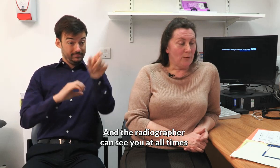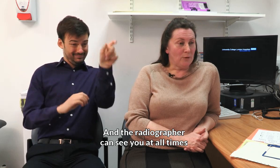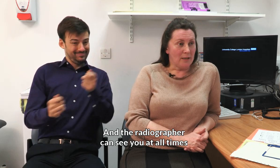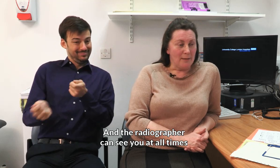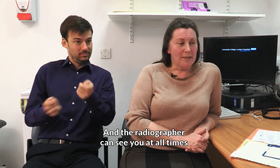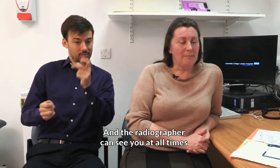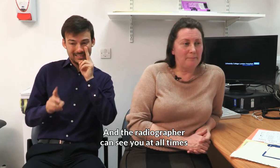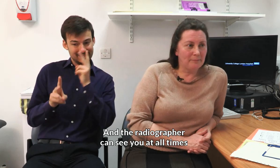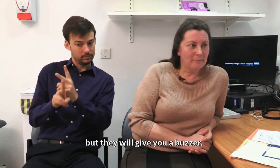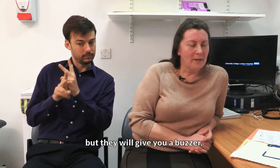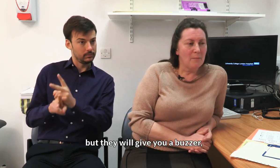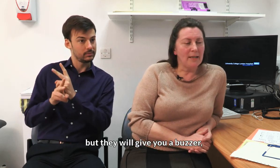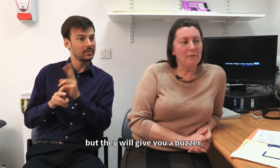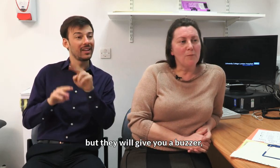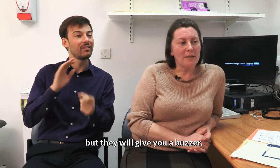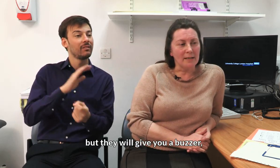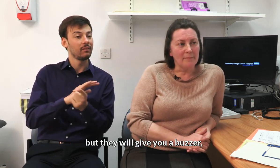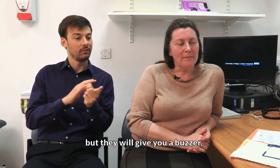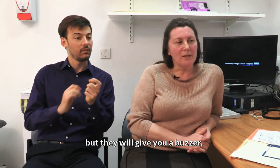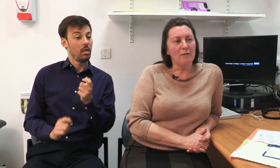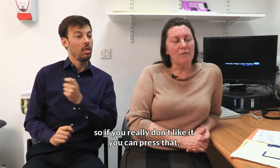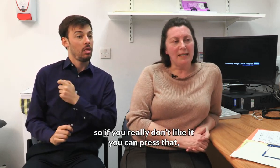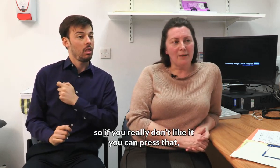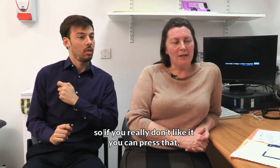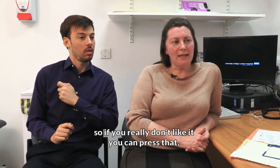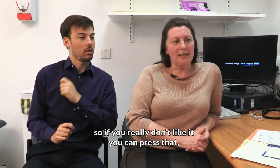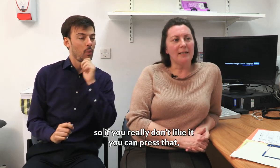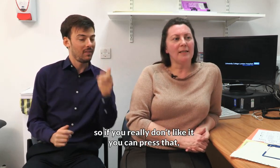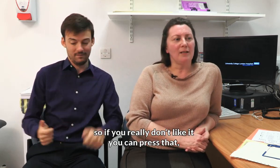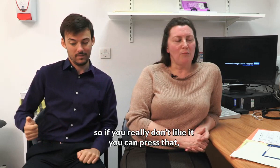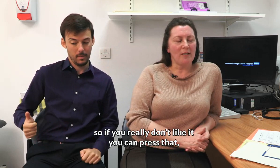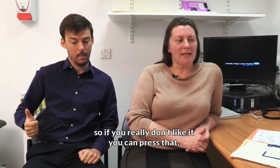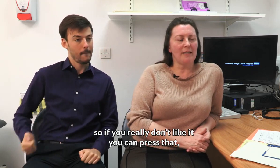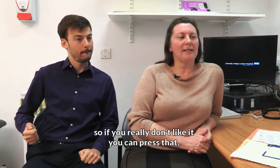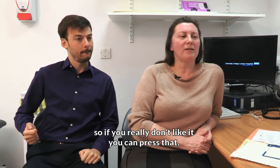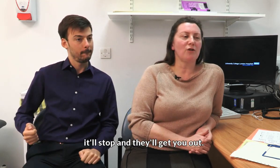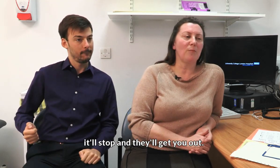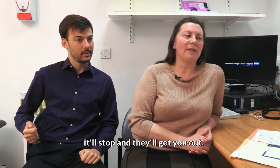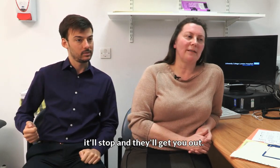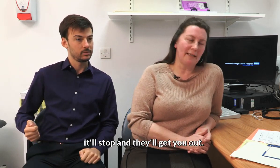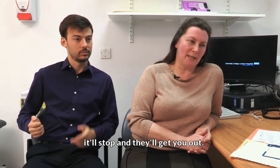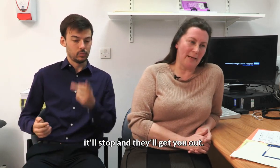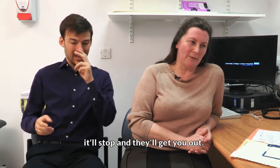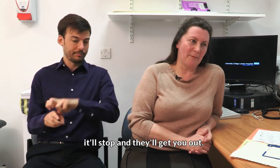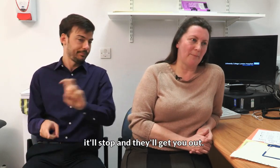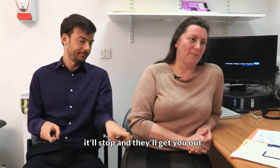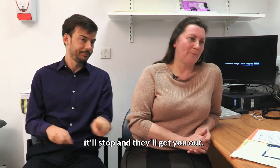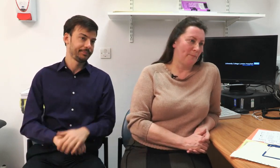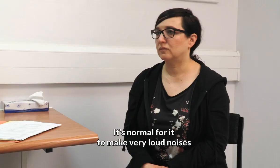all times, but they'll give you a buzzer. So if you really don't like it, you press that, they'll stop and they'll get you out.